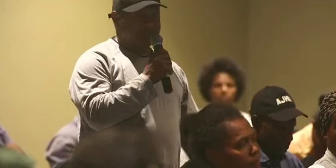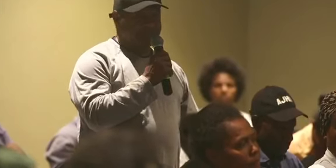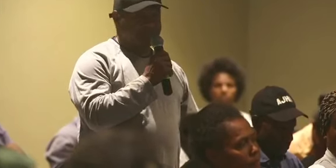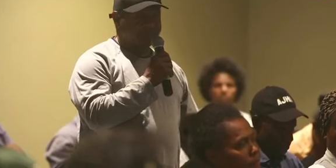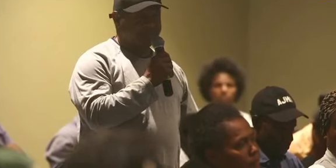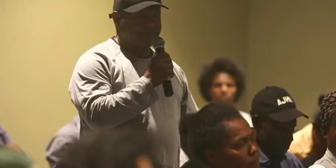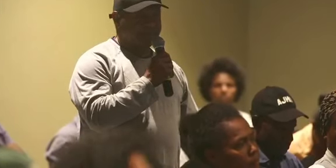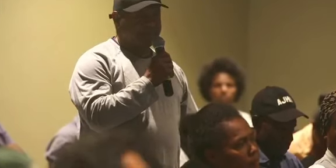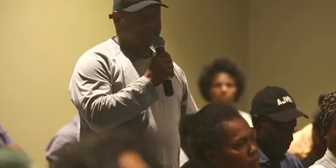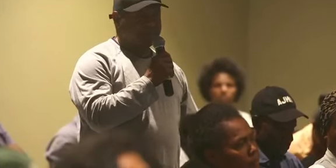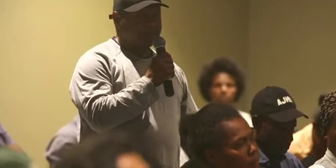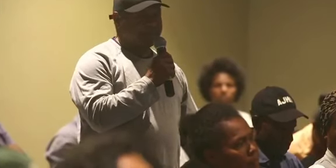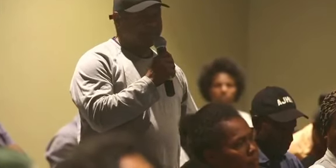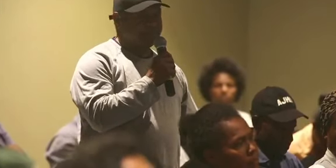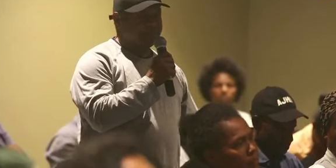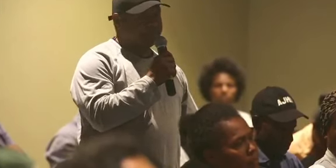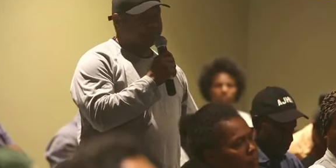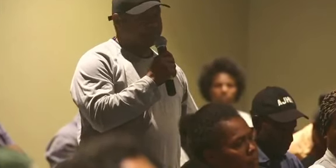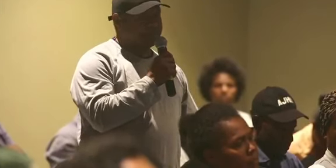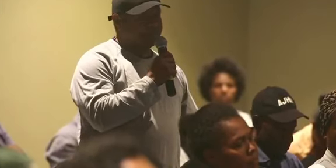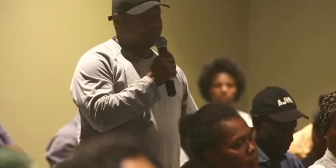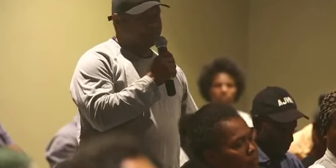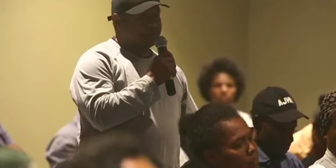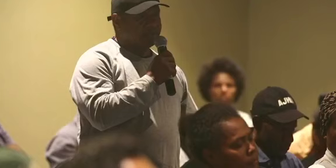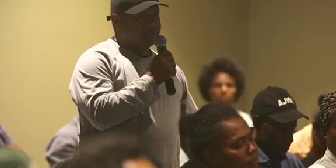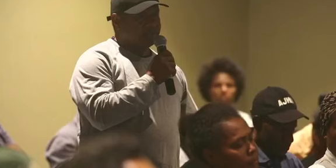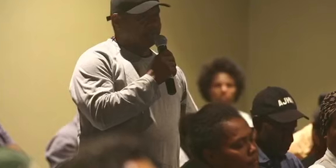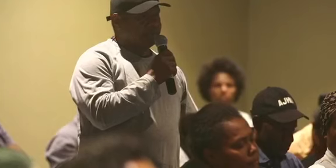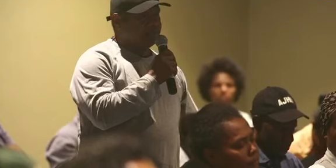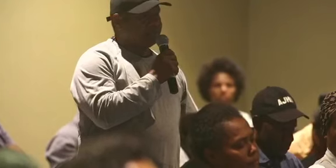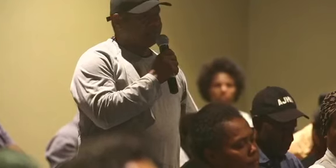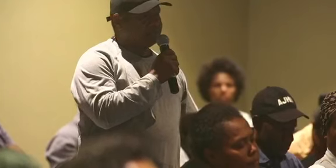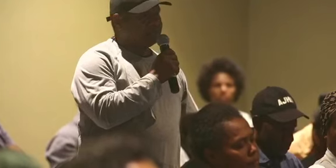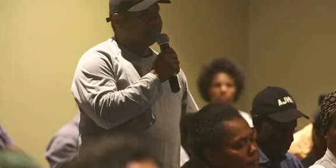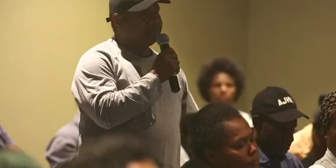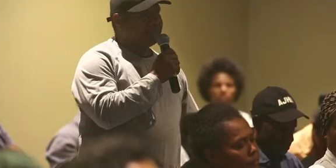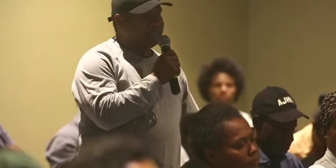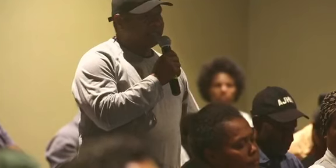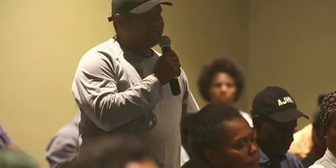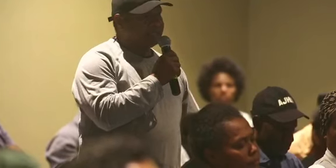the villages because